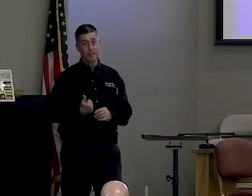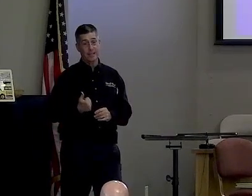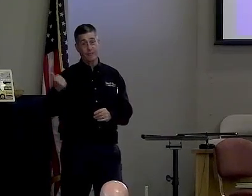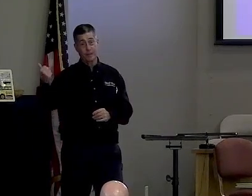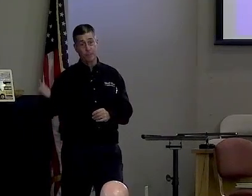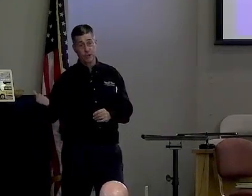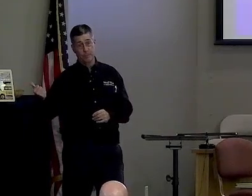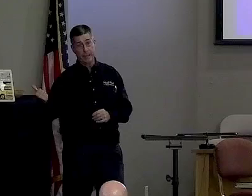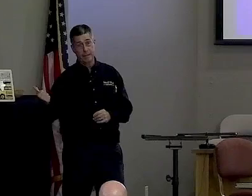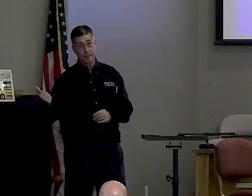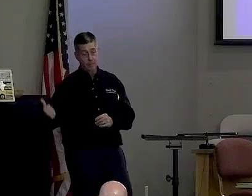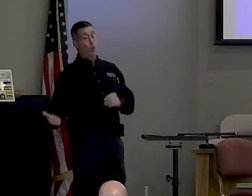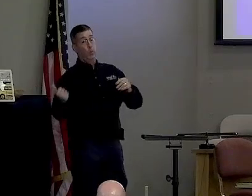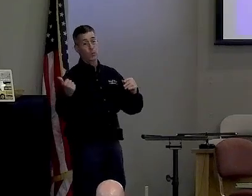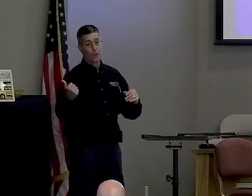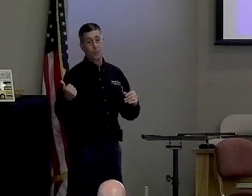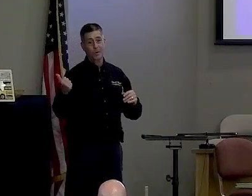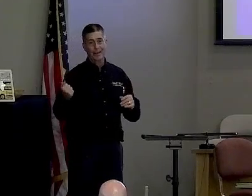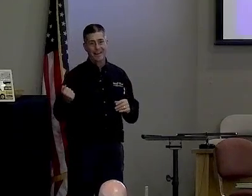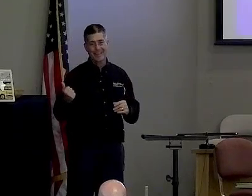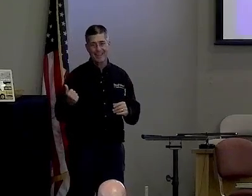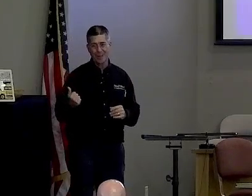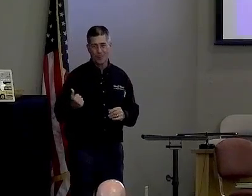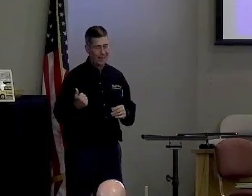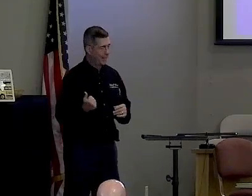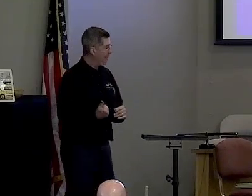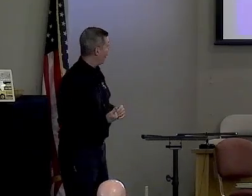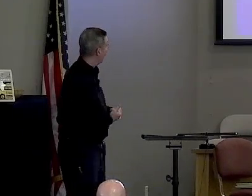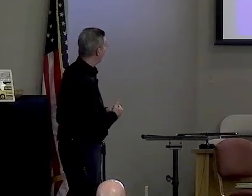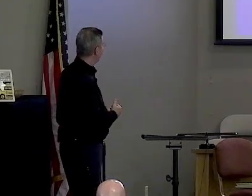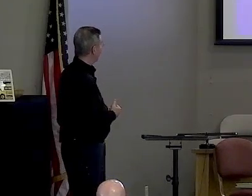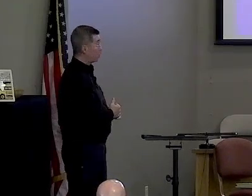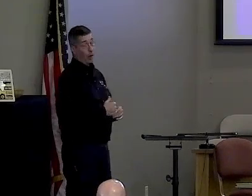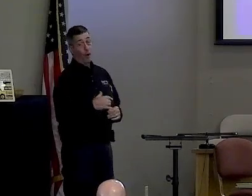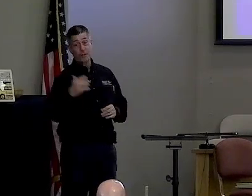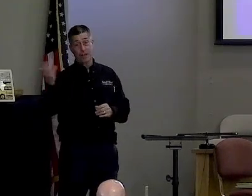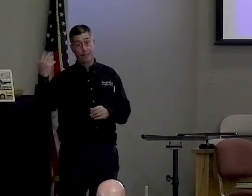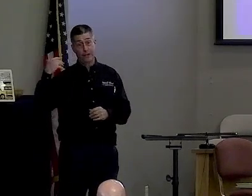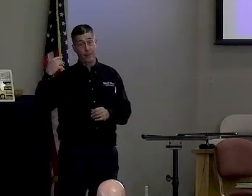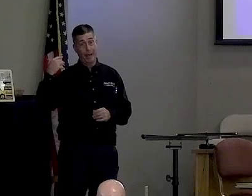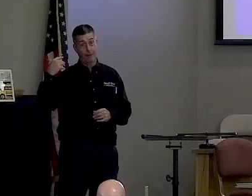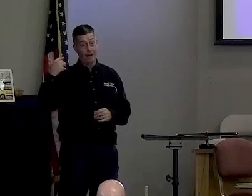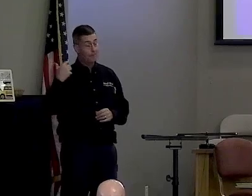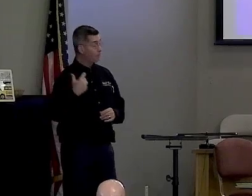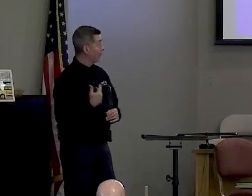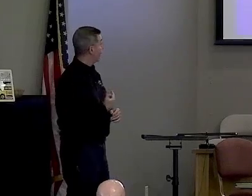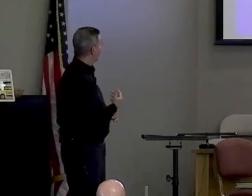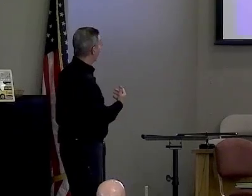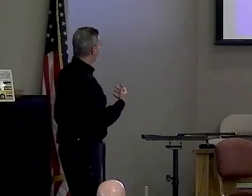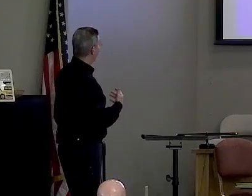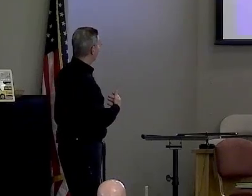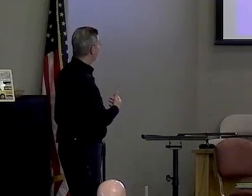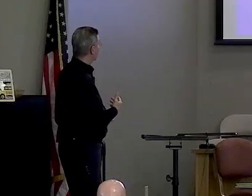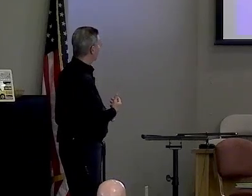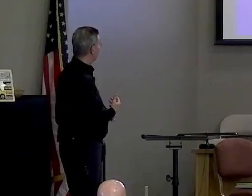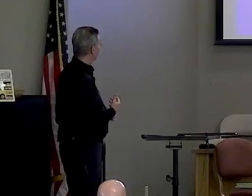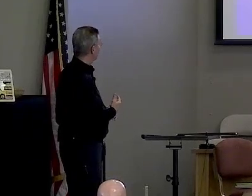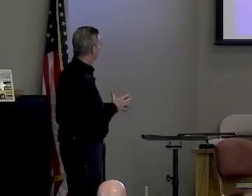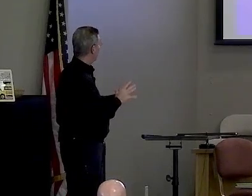The deaf can push a button. Boom! Boom! And the interpreter can get it right. Because we're always getting feedback, right? And so there's just so many